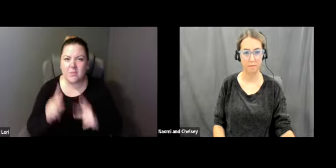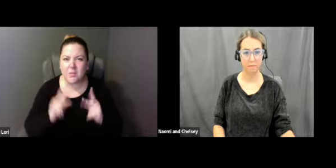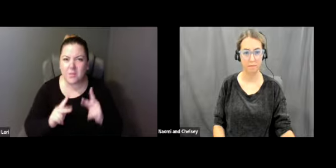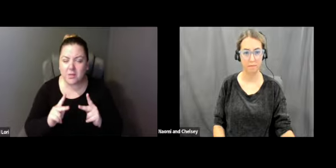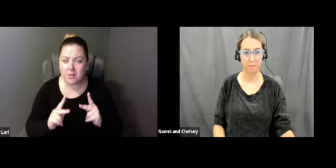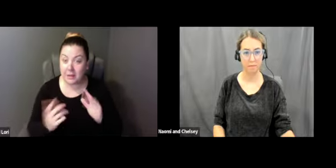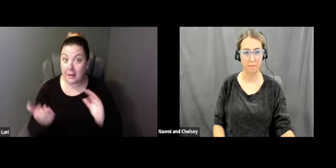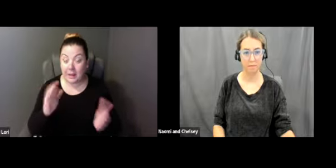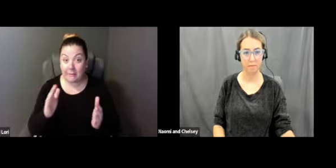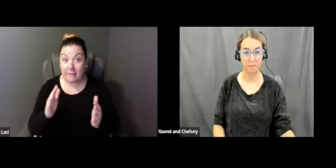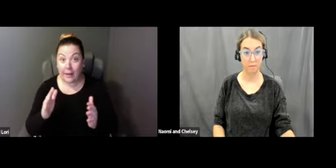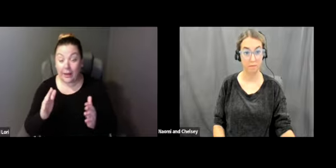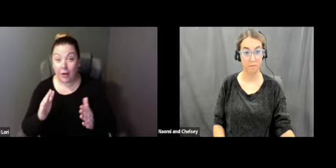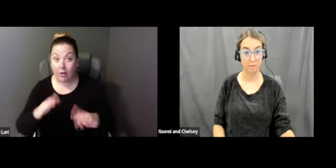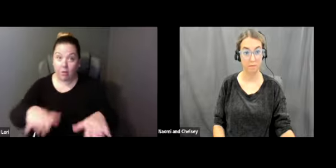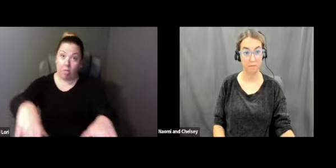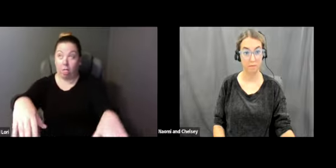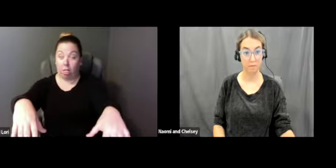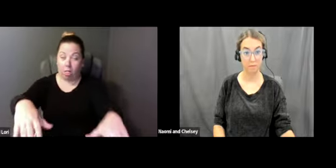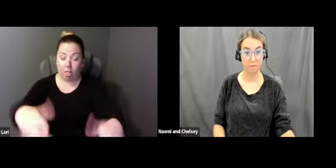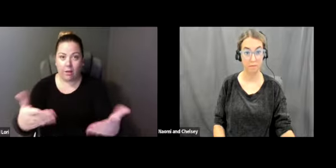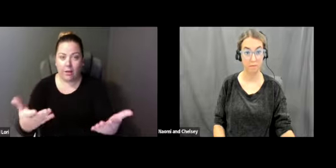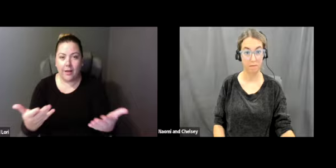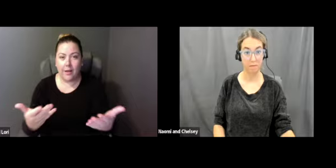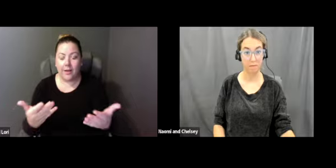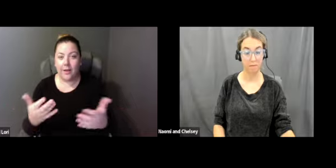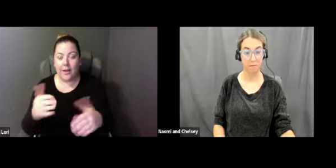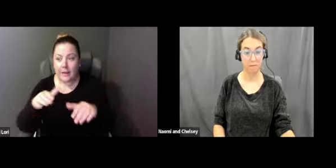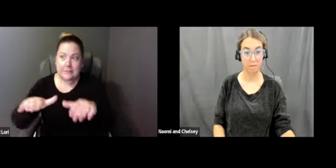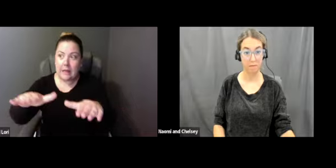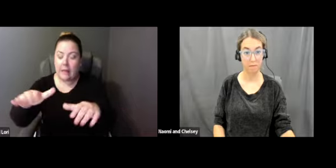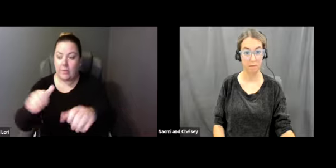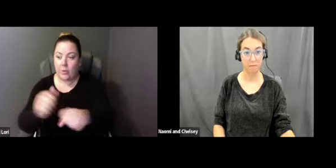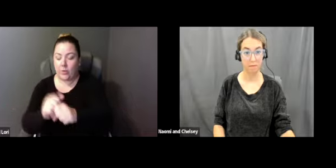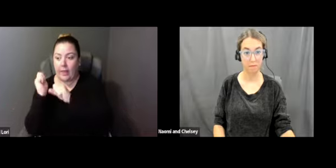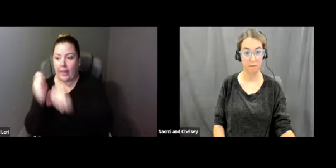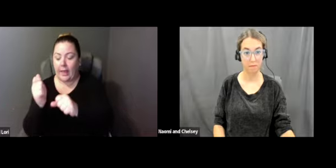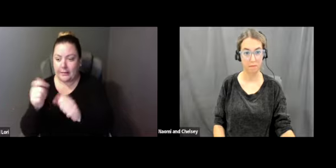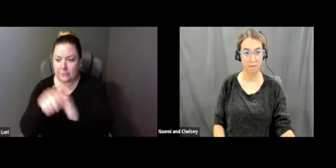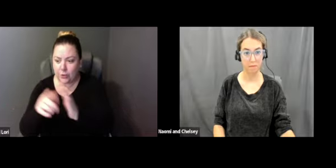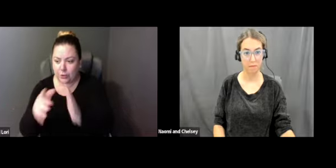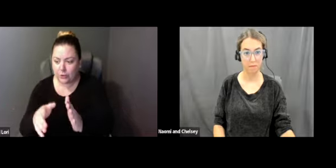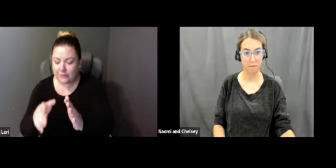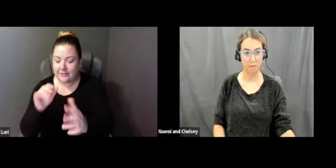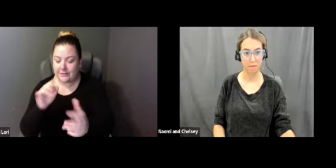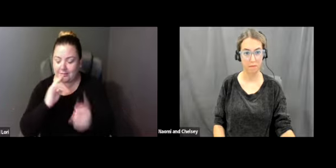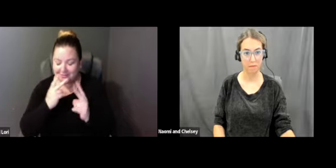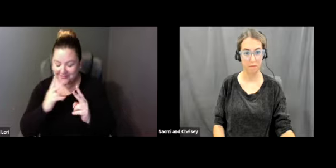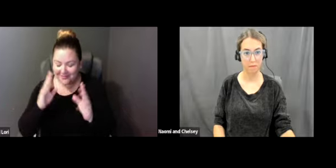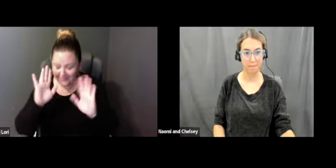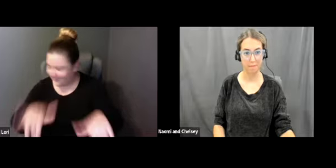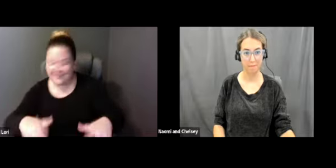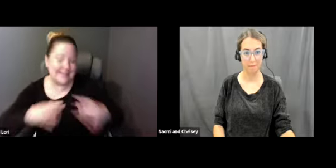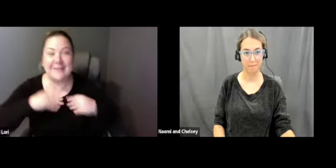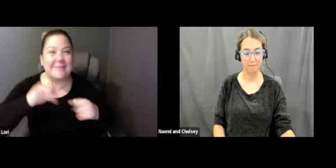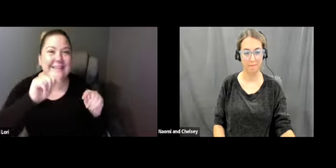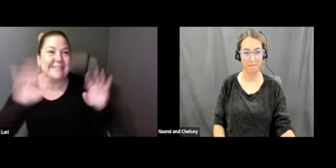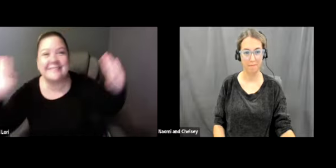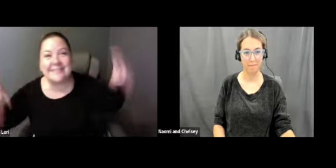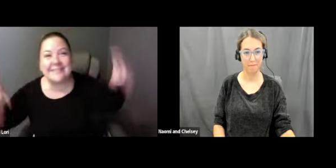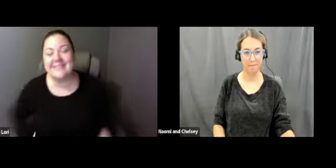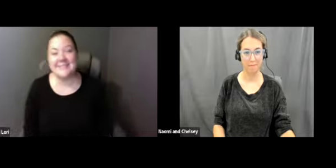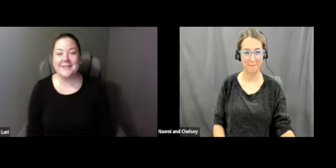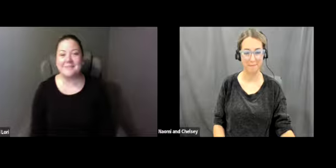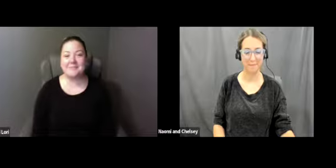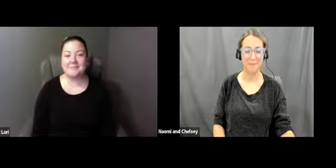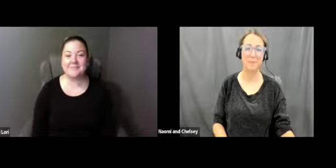zombies with axe murderers. Not zombies with axe murderers is what I said, and I'm sticking to it. Naomi here, and